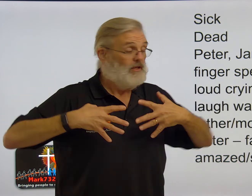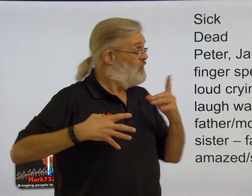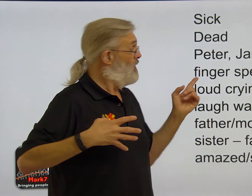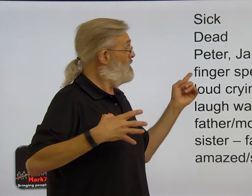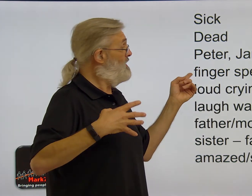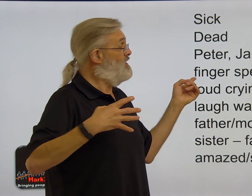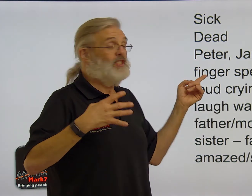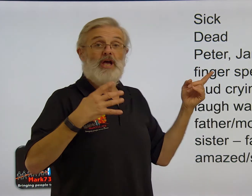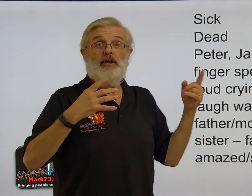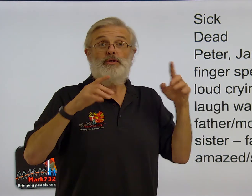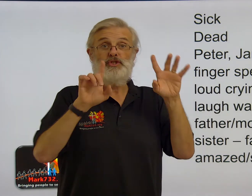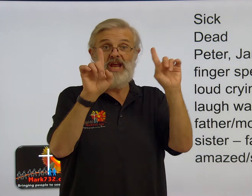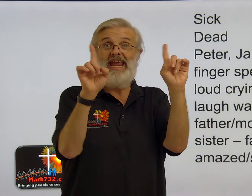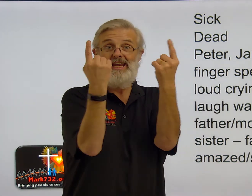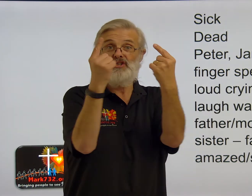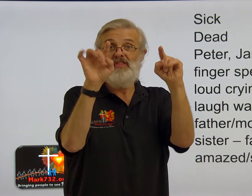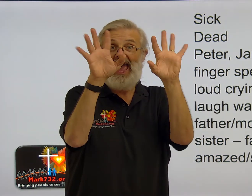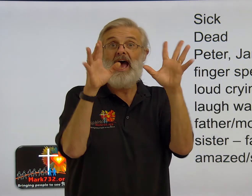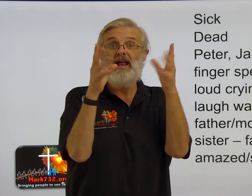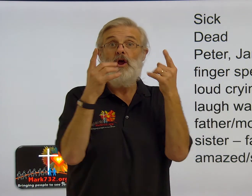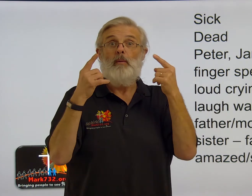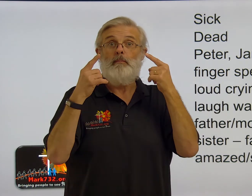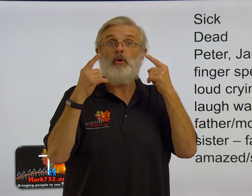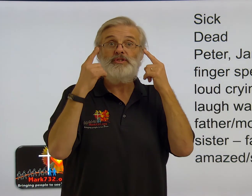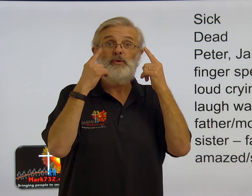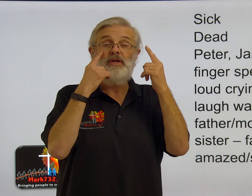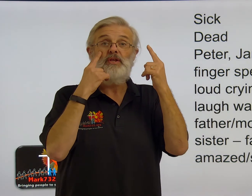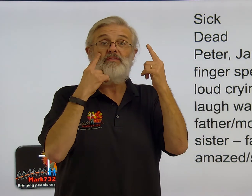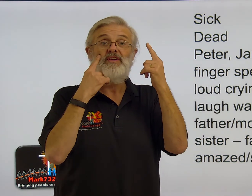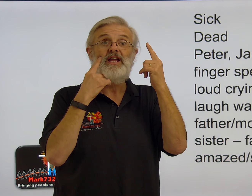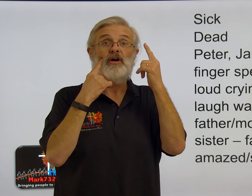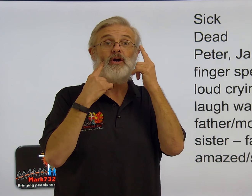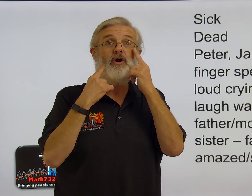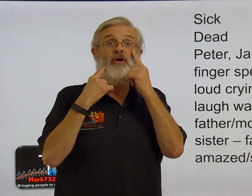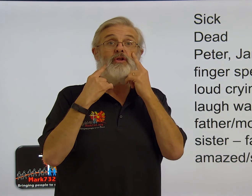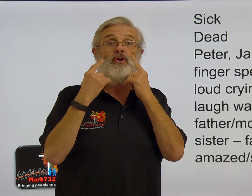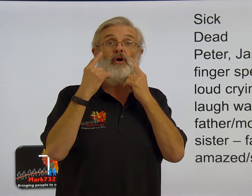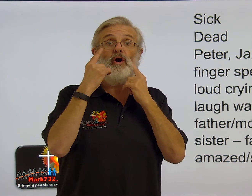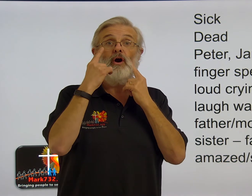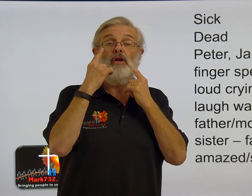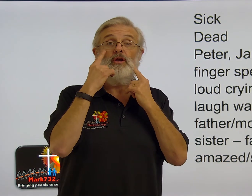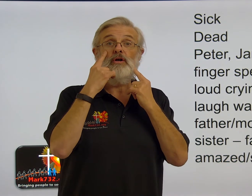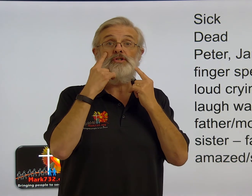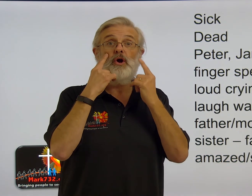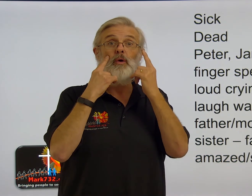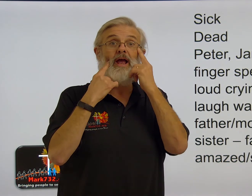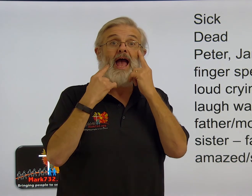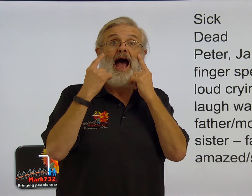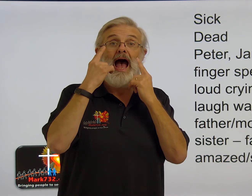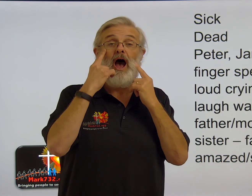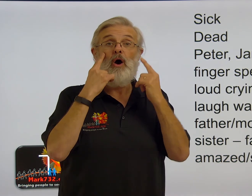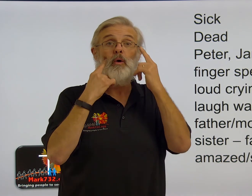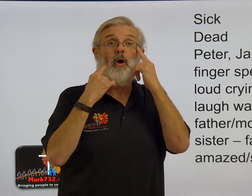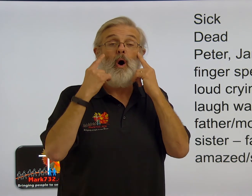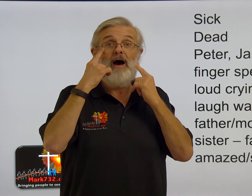you see just how you change that motion with your finger. You're showing how often